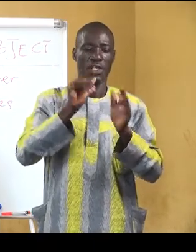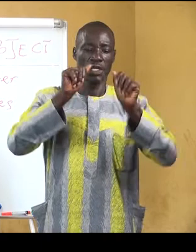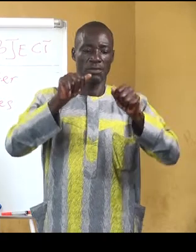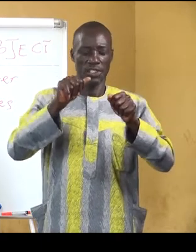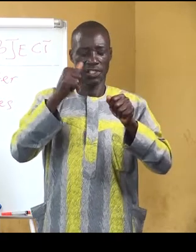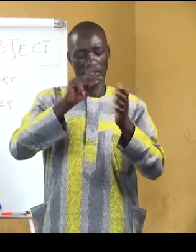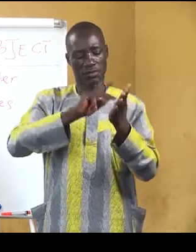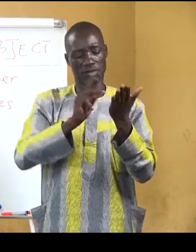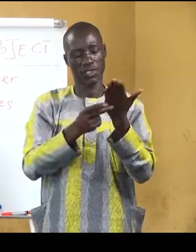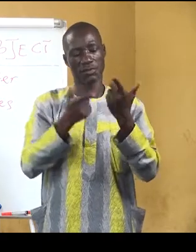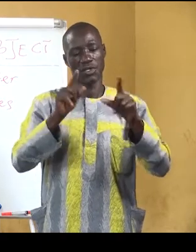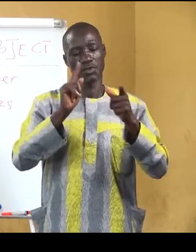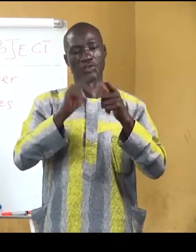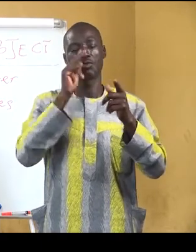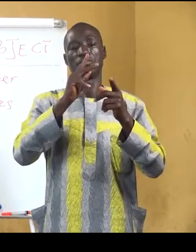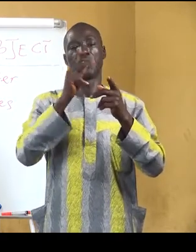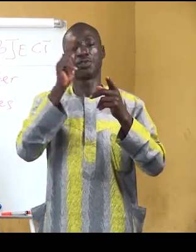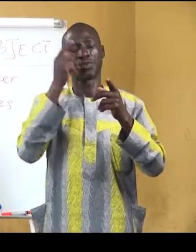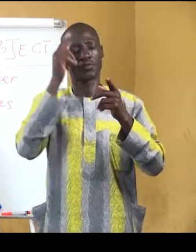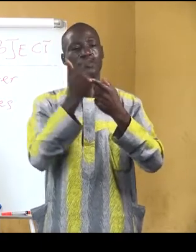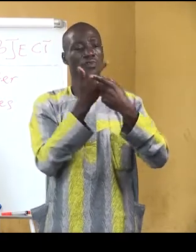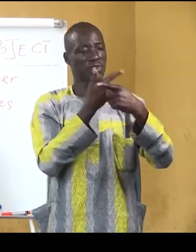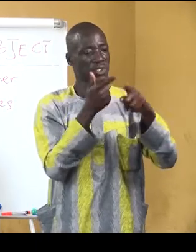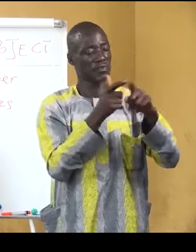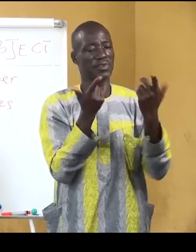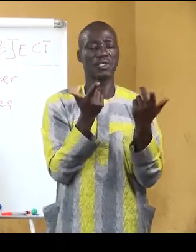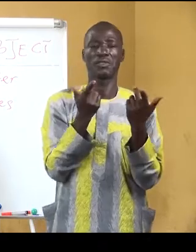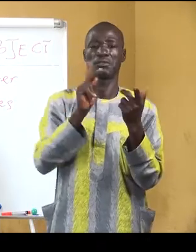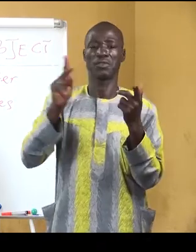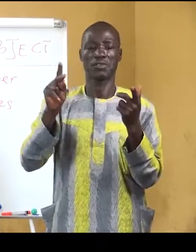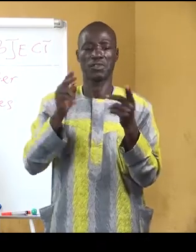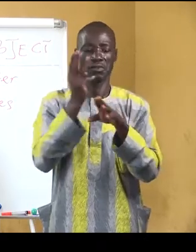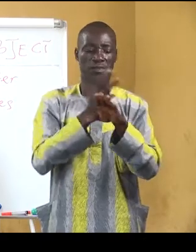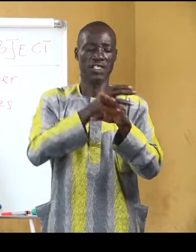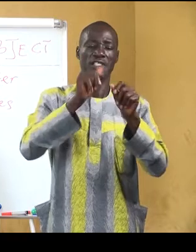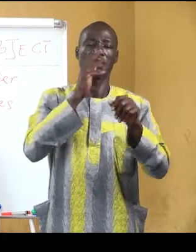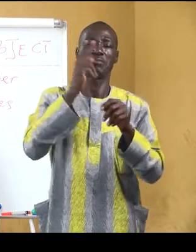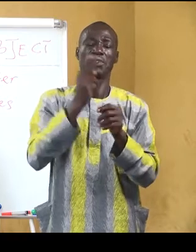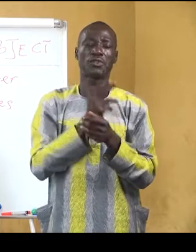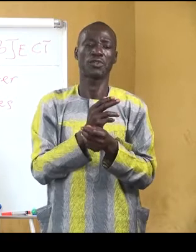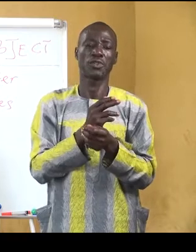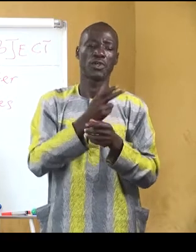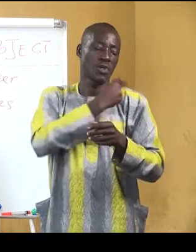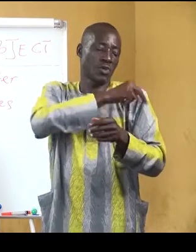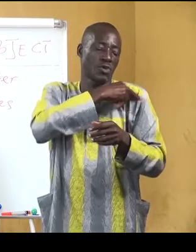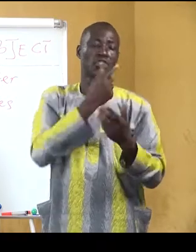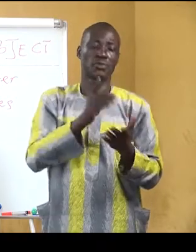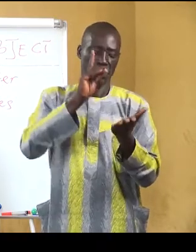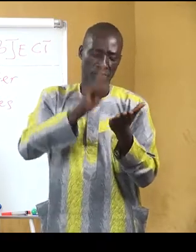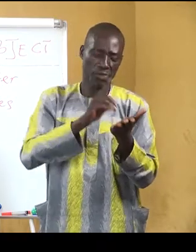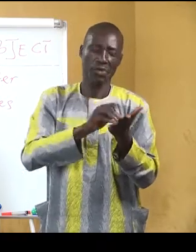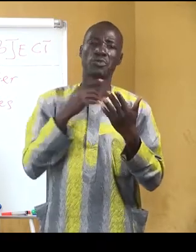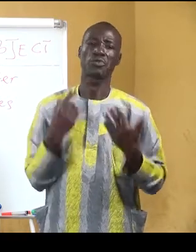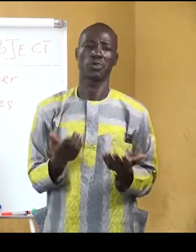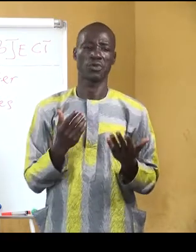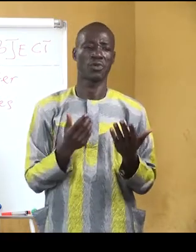language to be used for different purposes. Mathematicians can use the basic programming language. Hospitals, doctors can use the